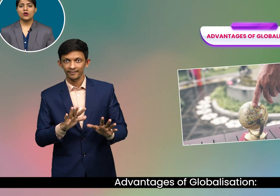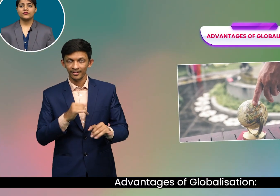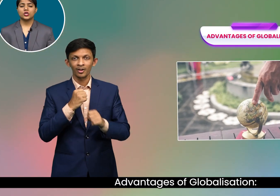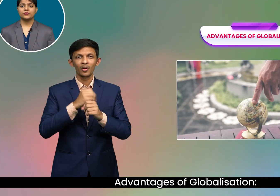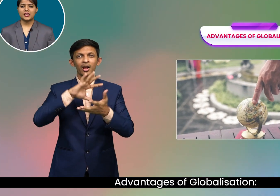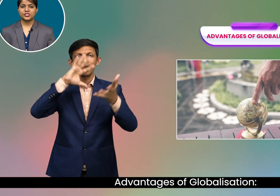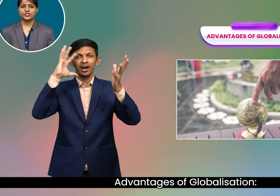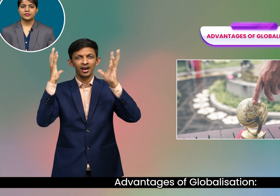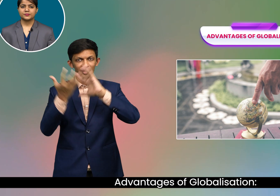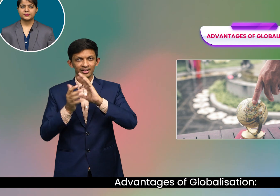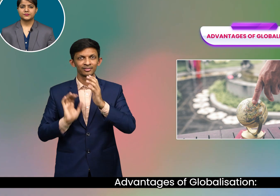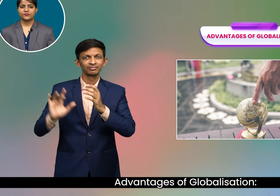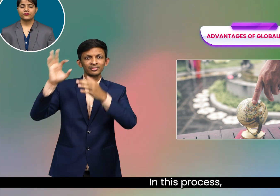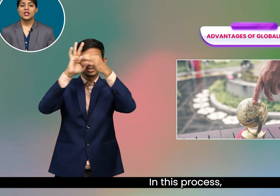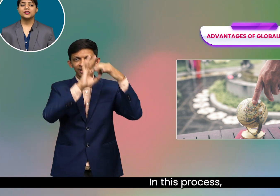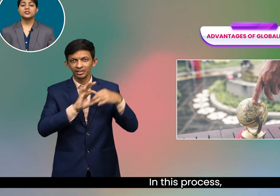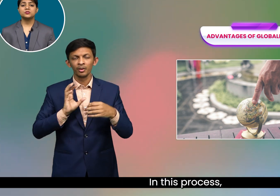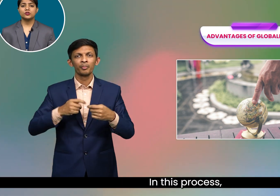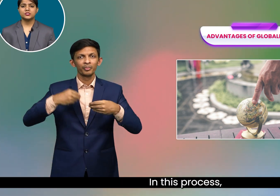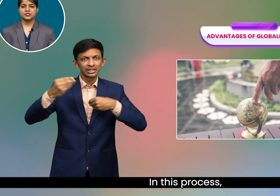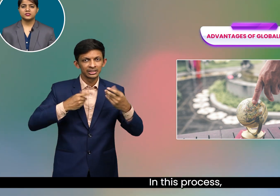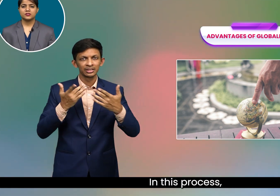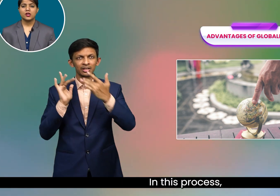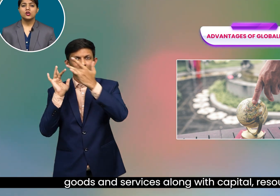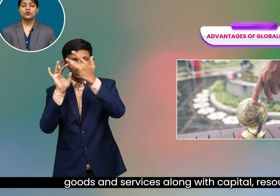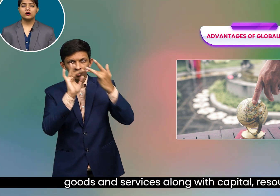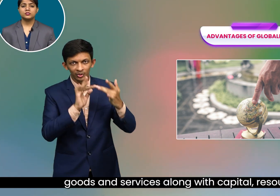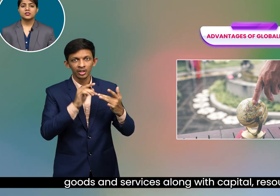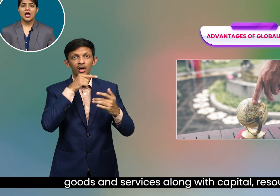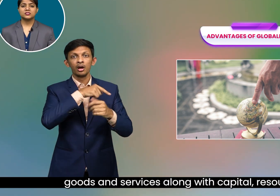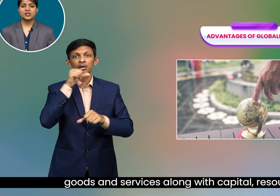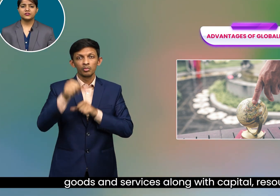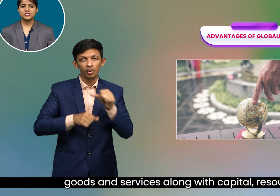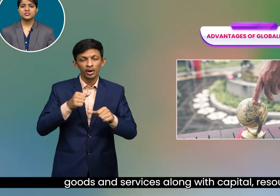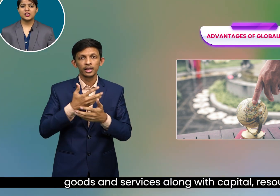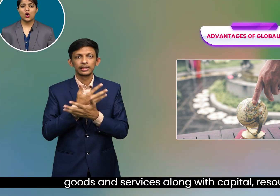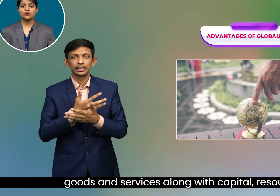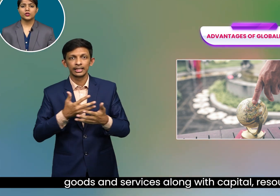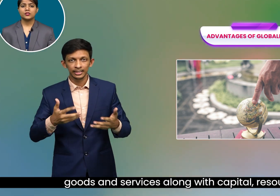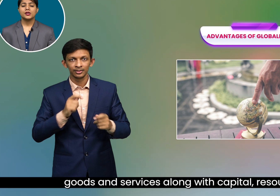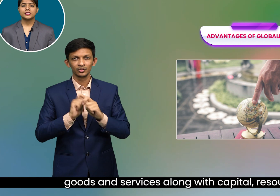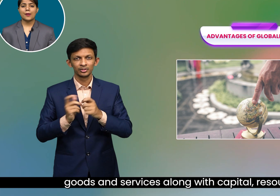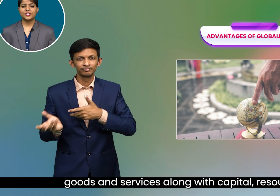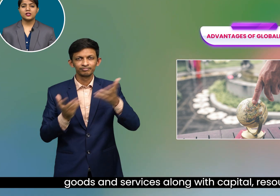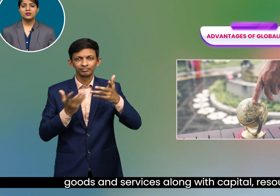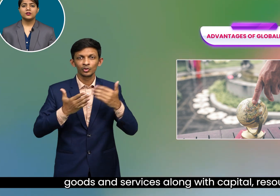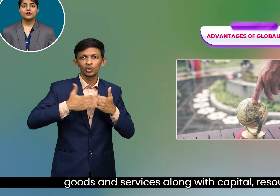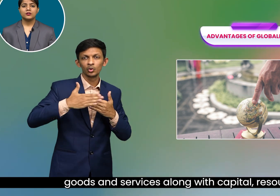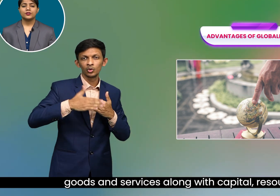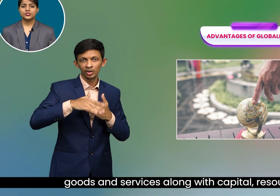Advantages of globalization. In this process, goods and services along with